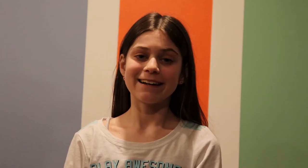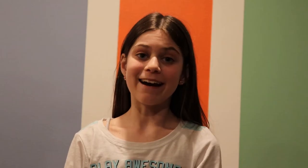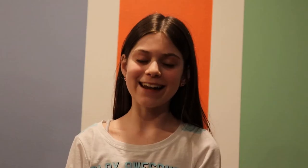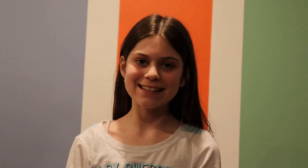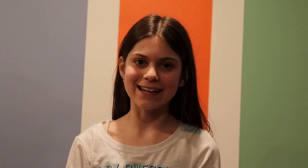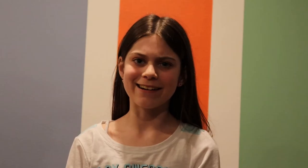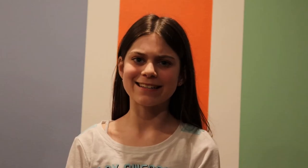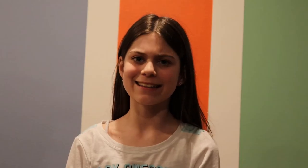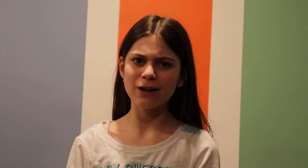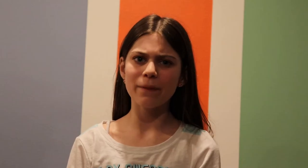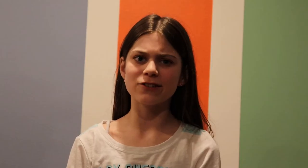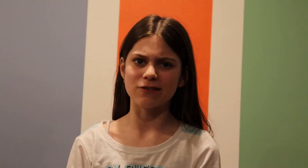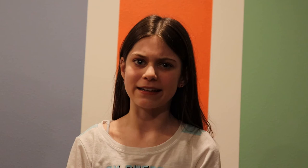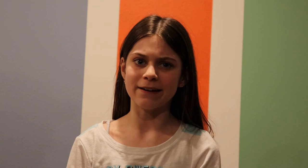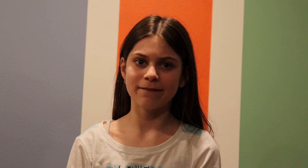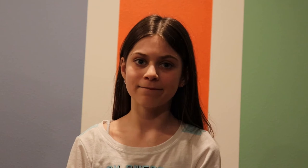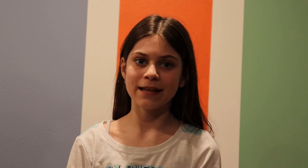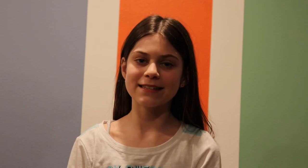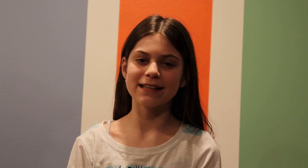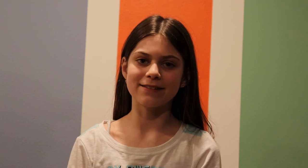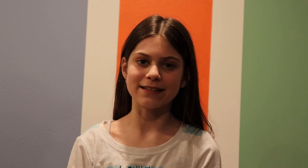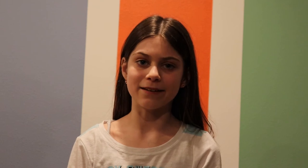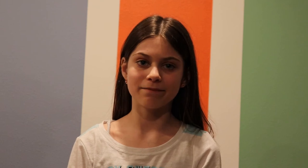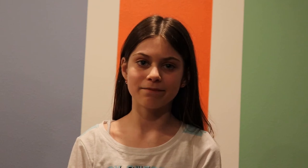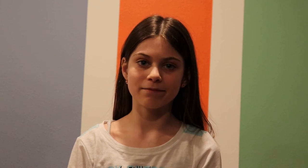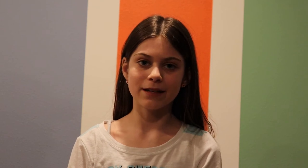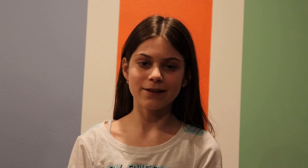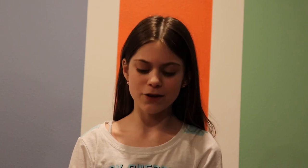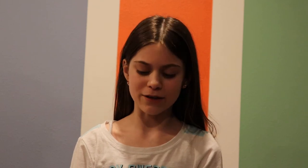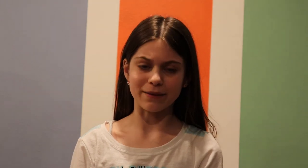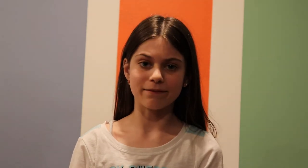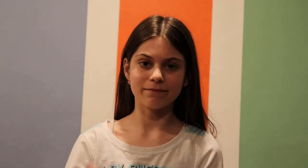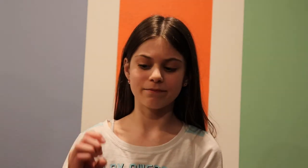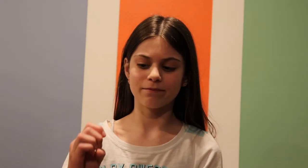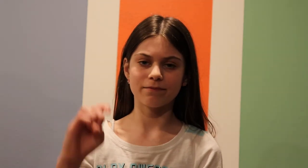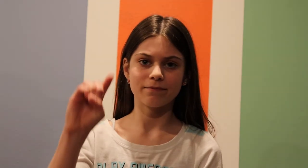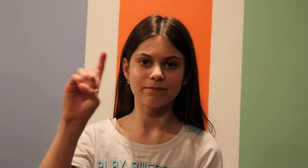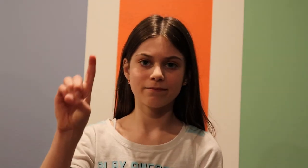Our next letter is a little bit tricky. It's the letter D. Do with me.